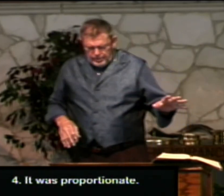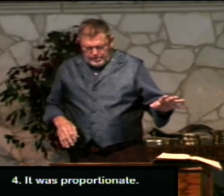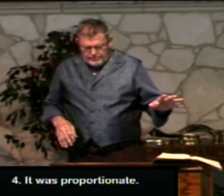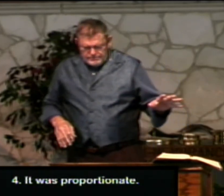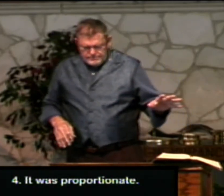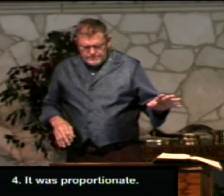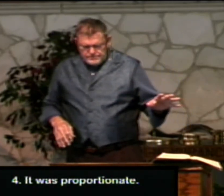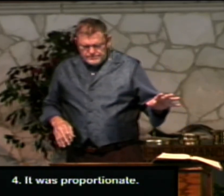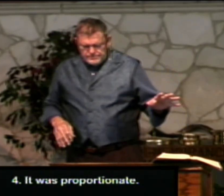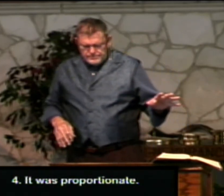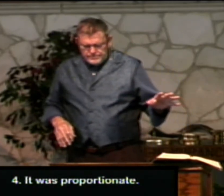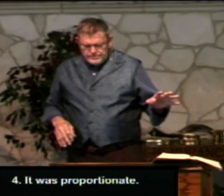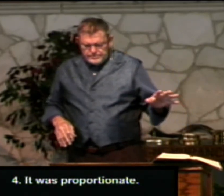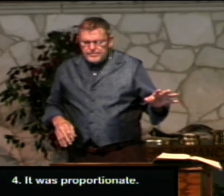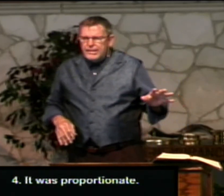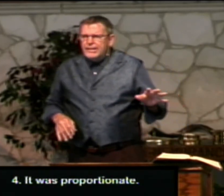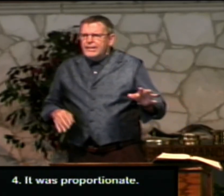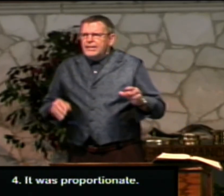is important.